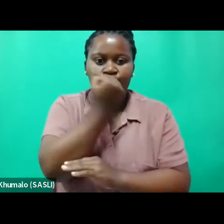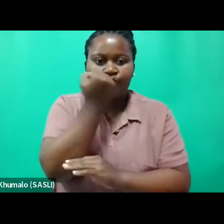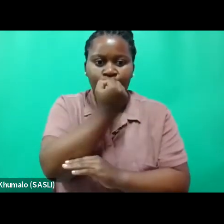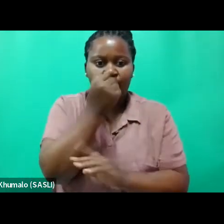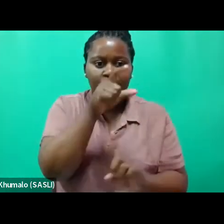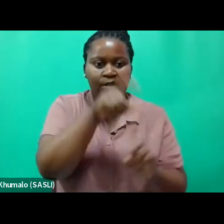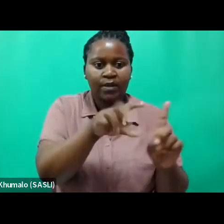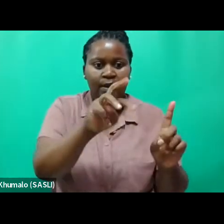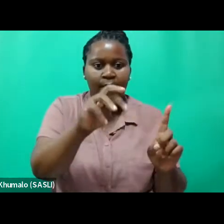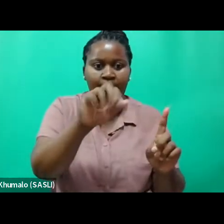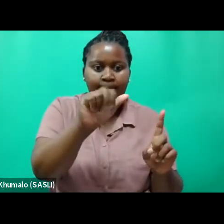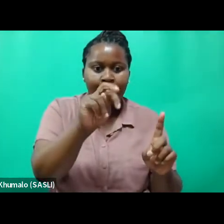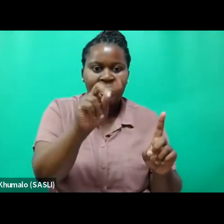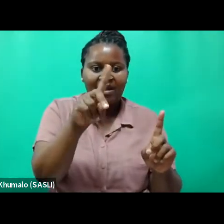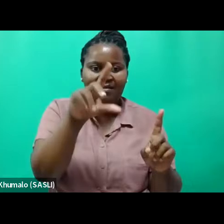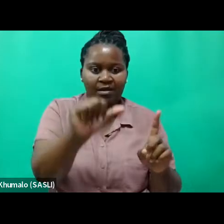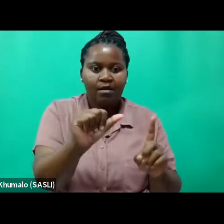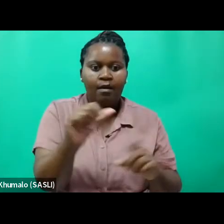o'clock.